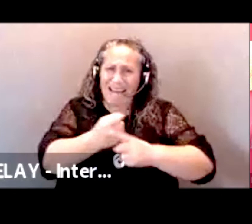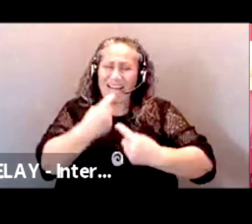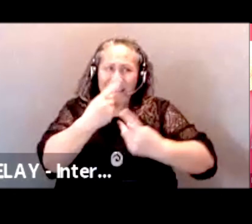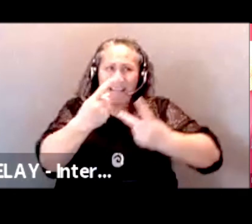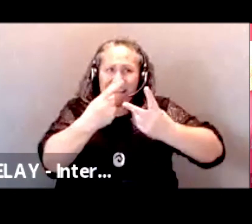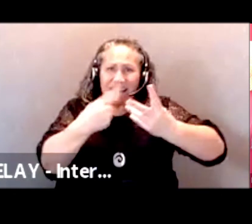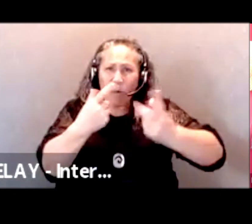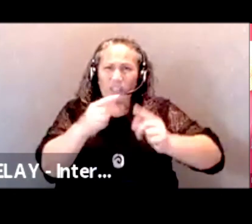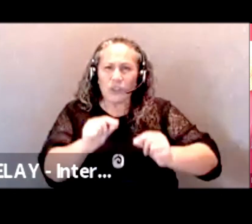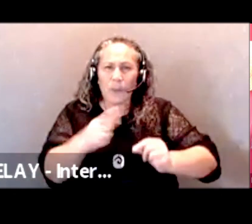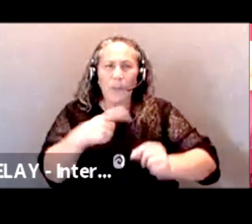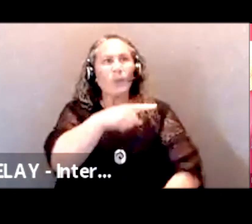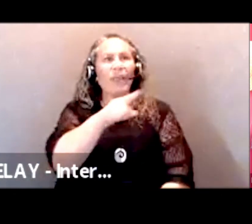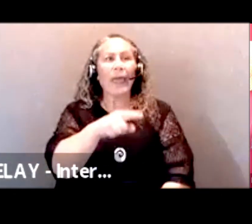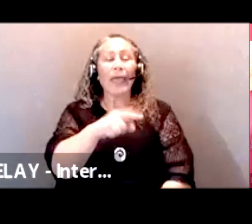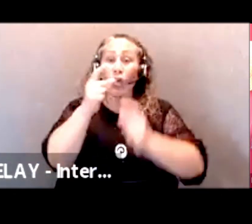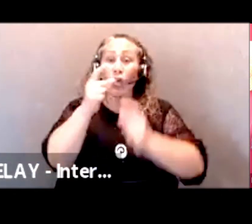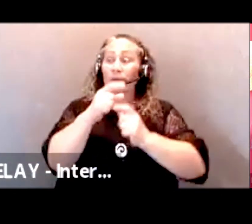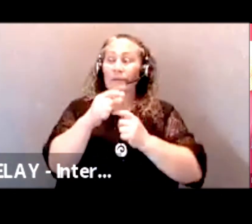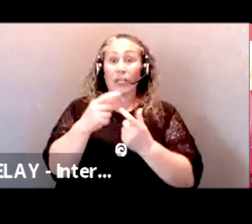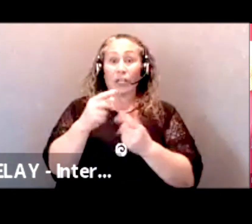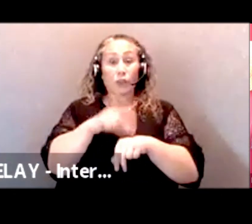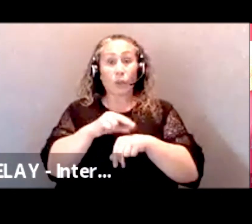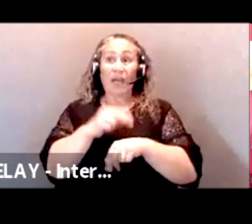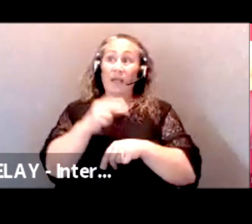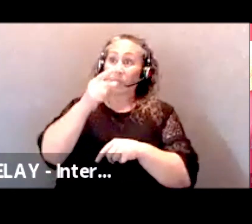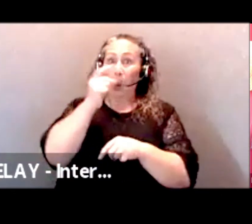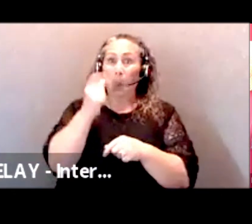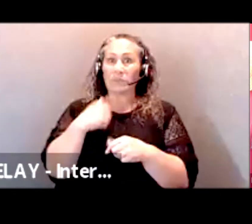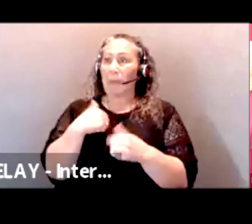it already, which makes it more difficult.